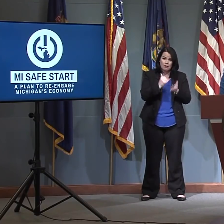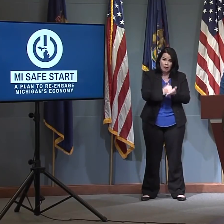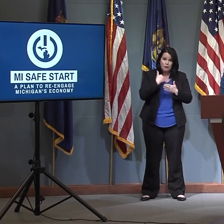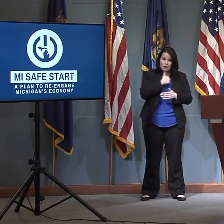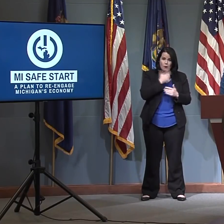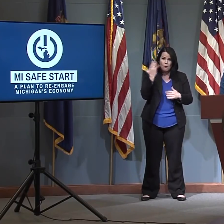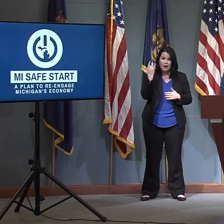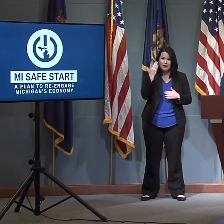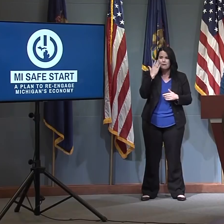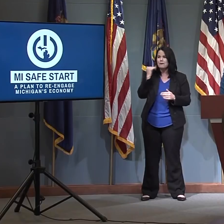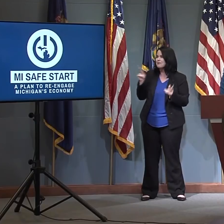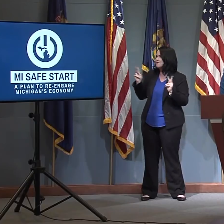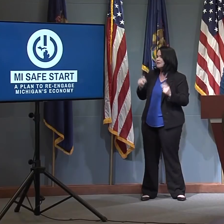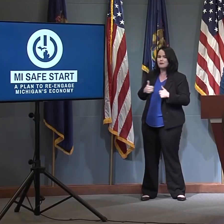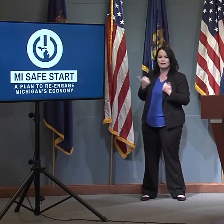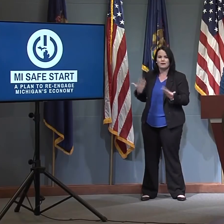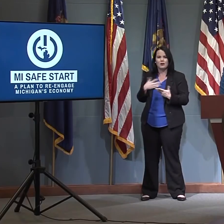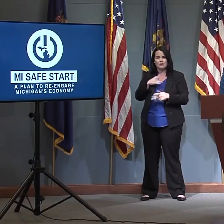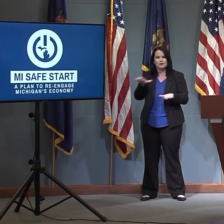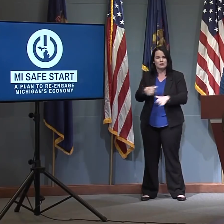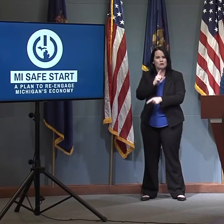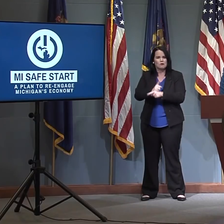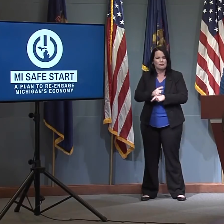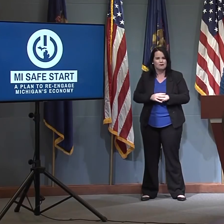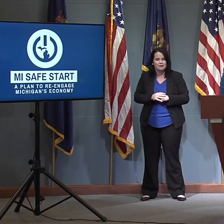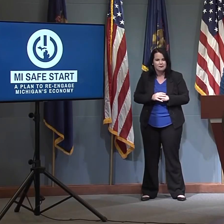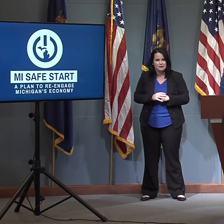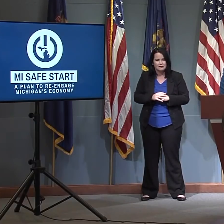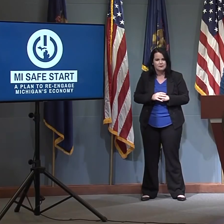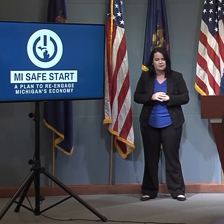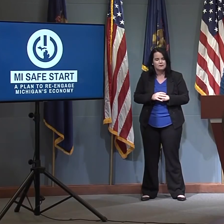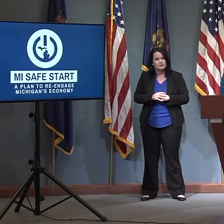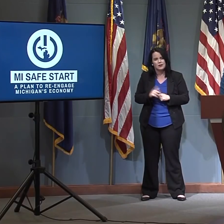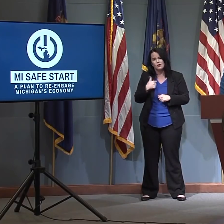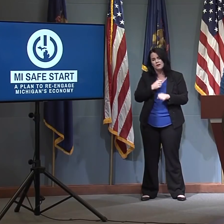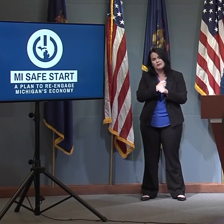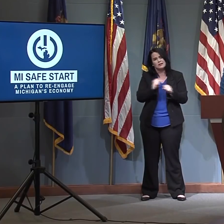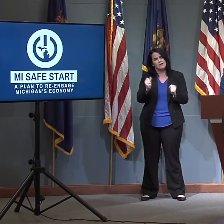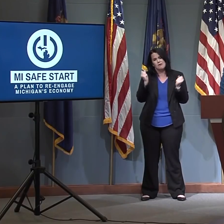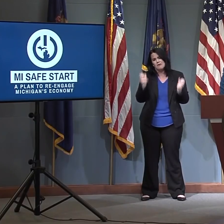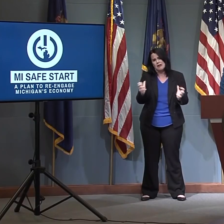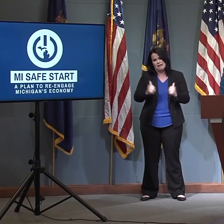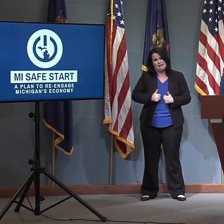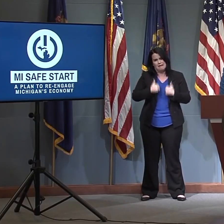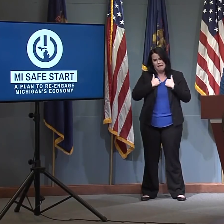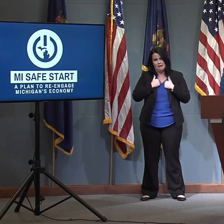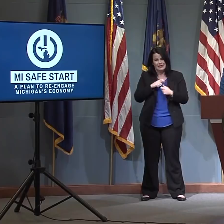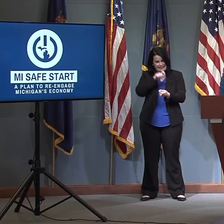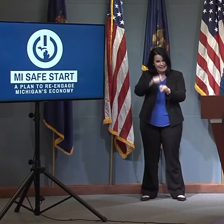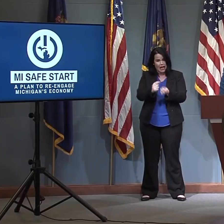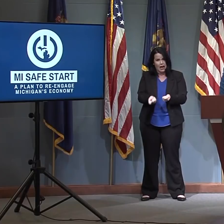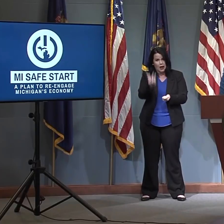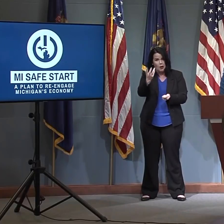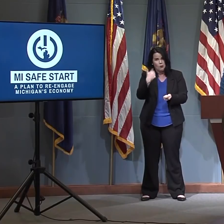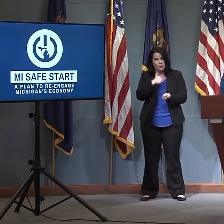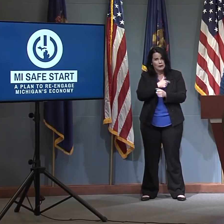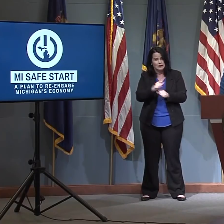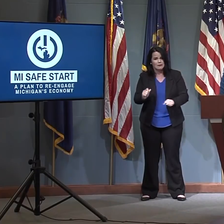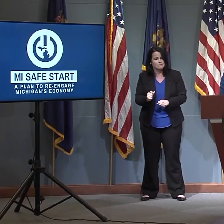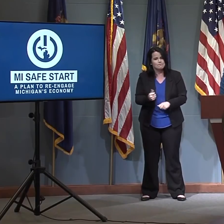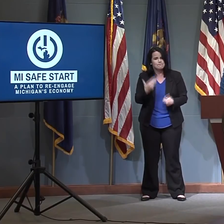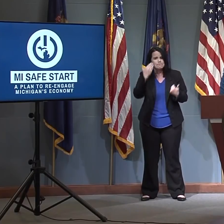state who've done the right thing. We've saved a lot of lives. We'll never know precisely how many,